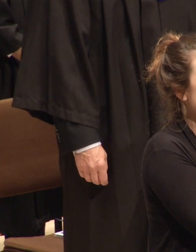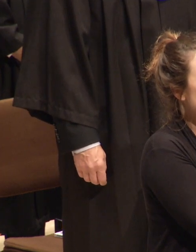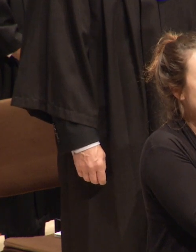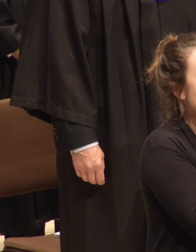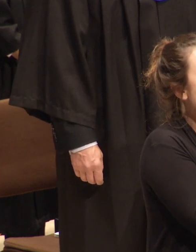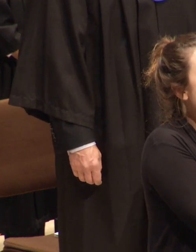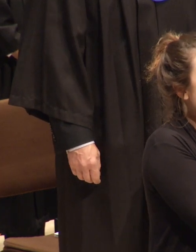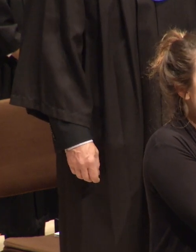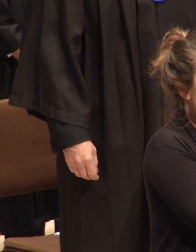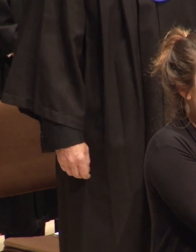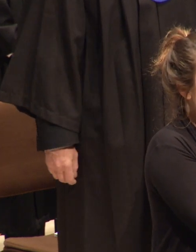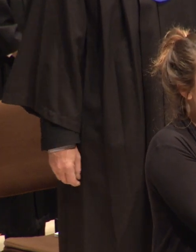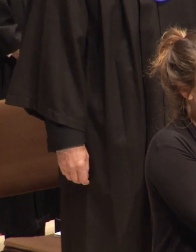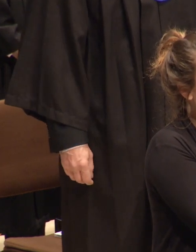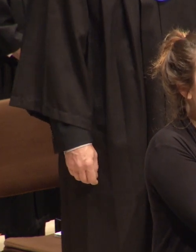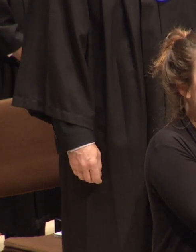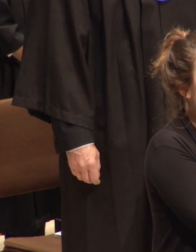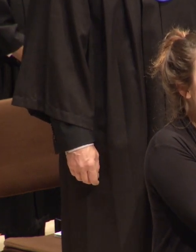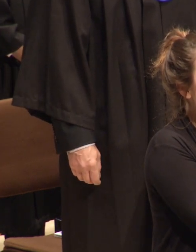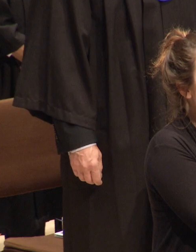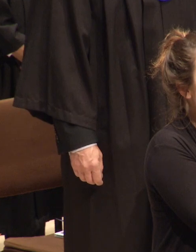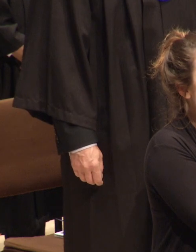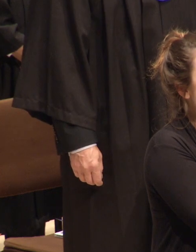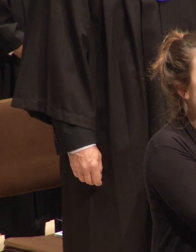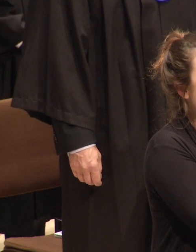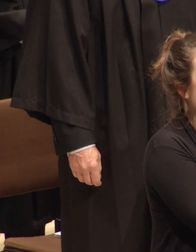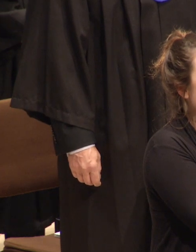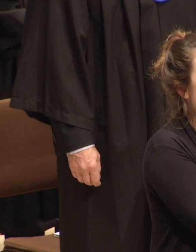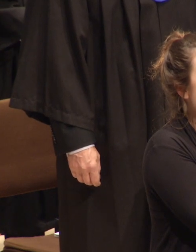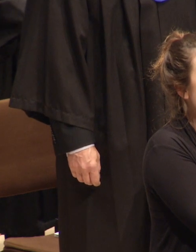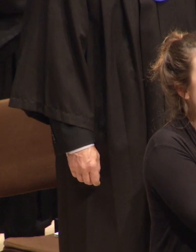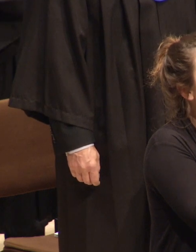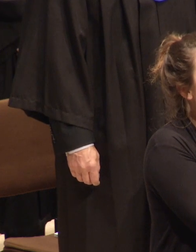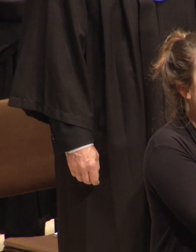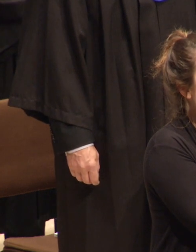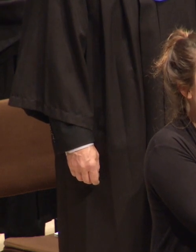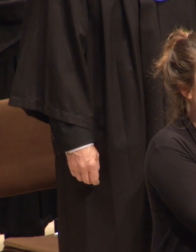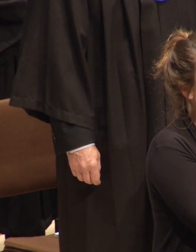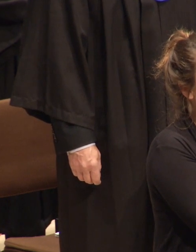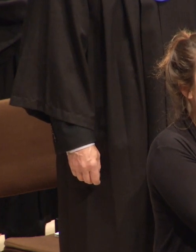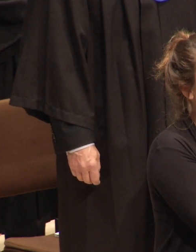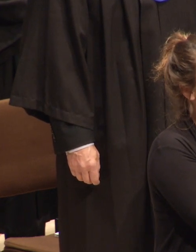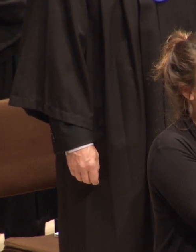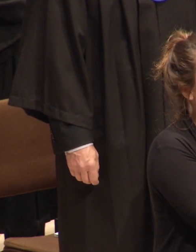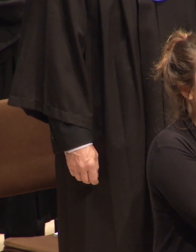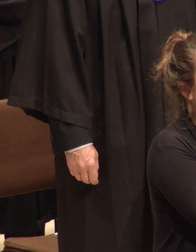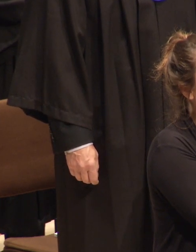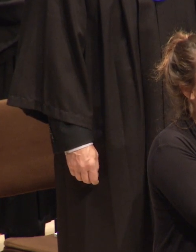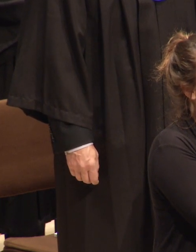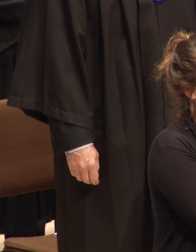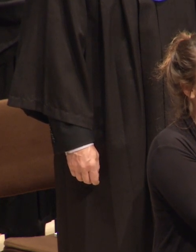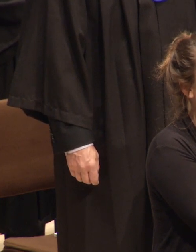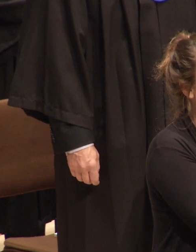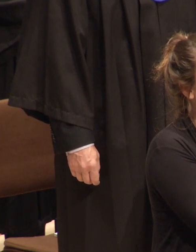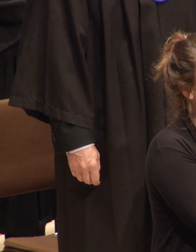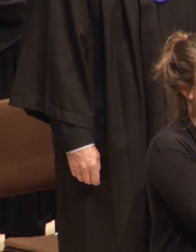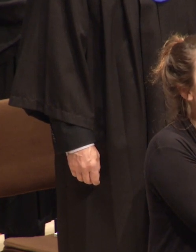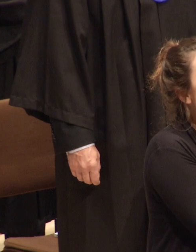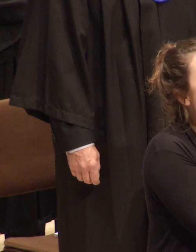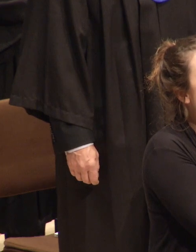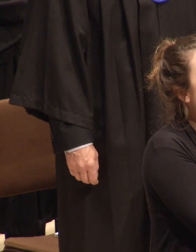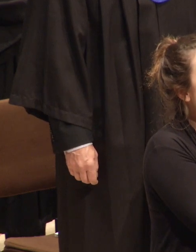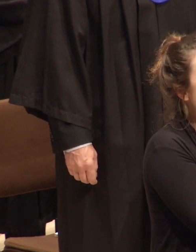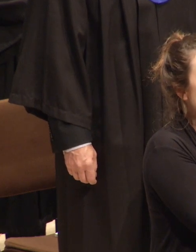command. With glowing hearts we see thee